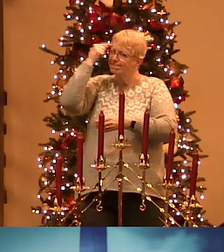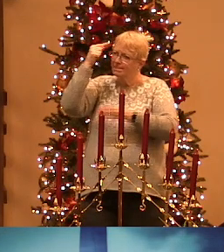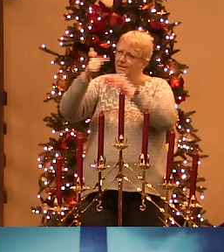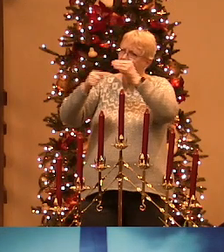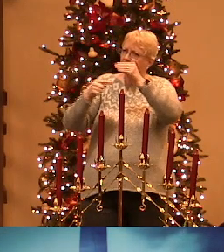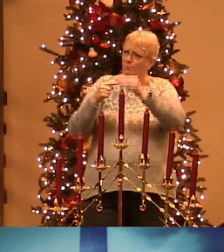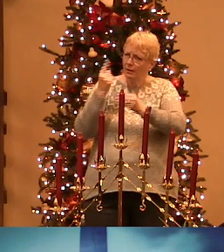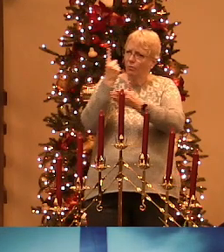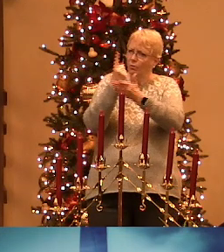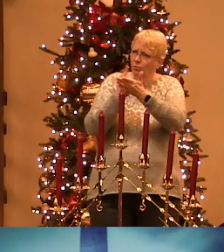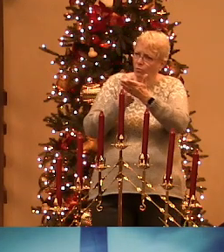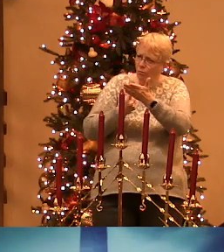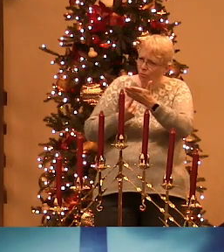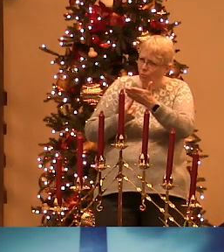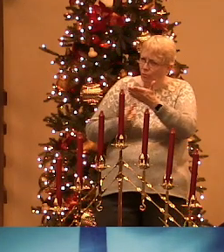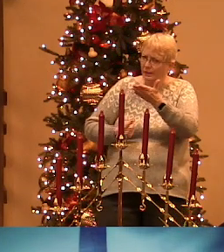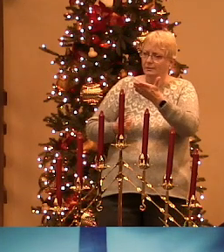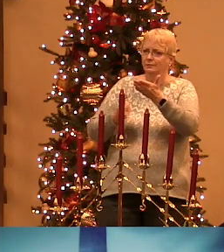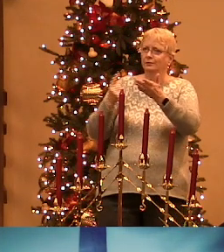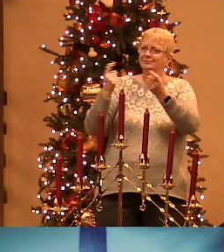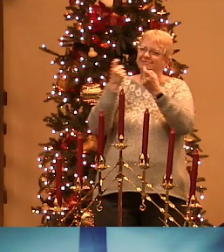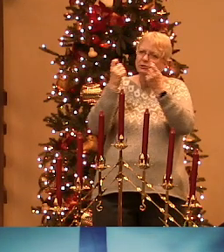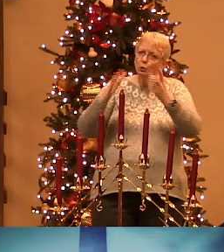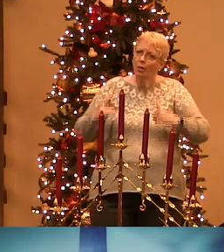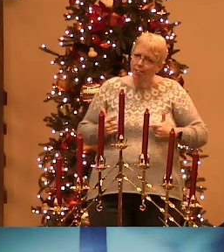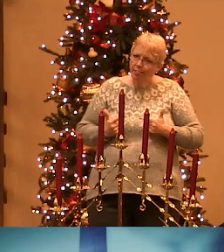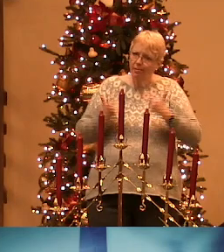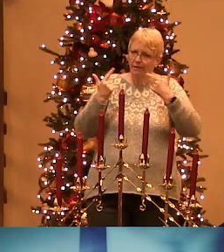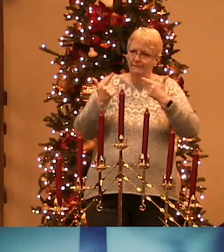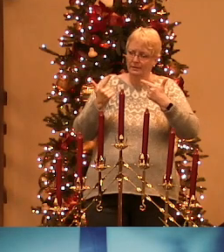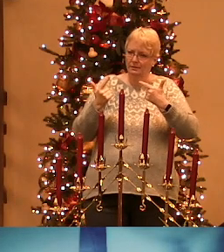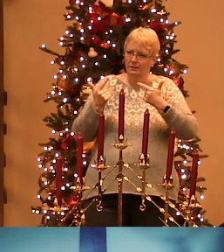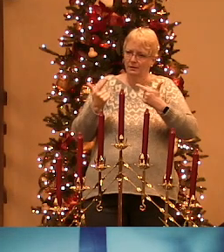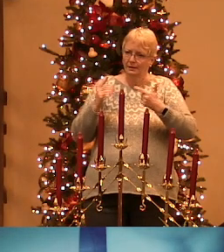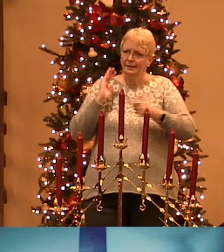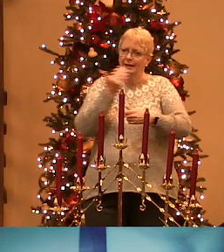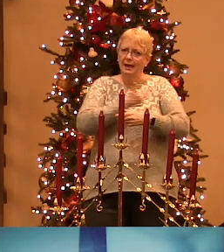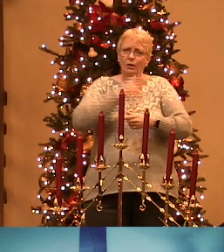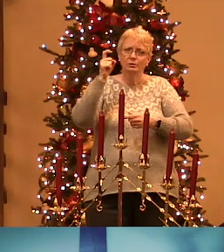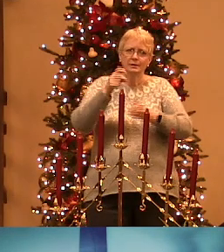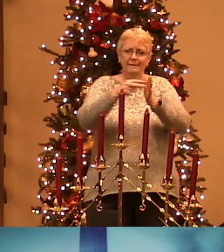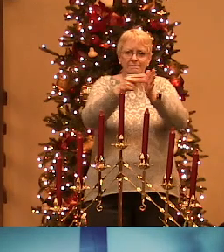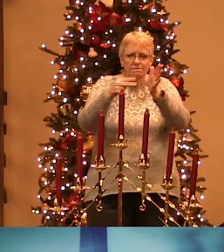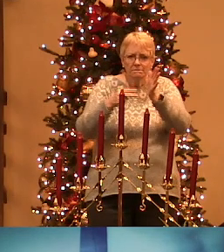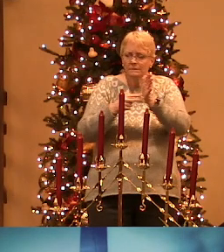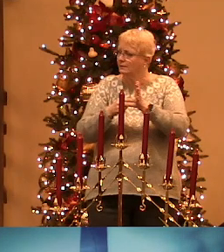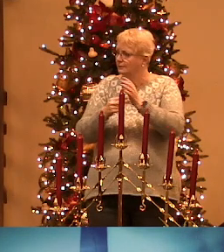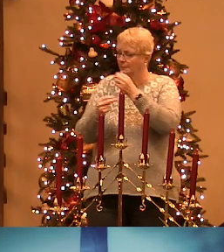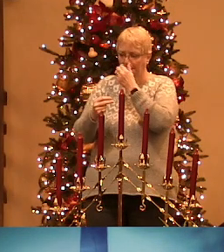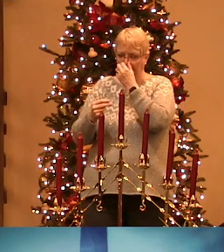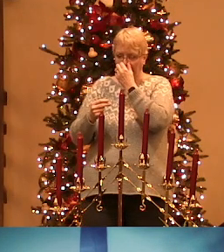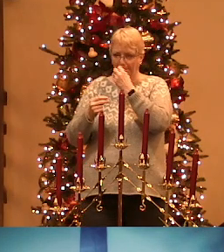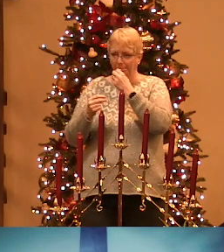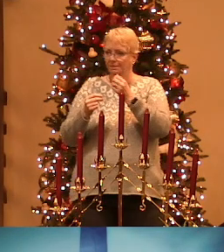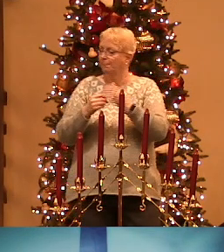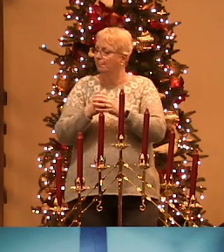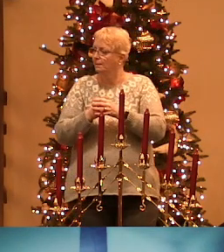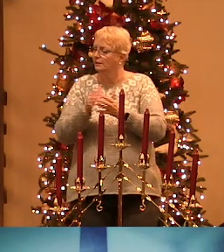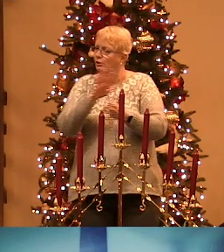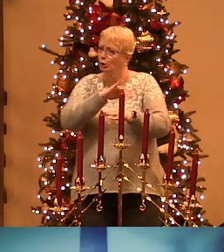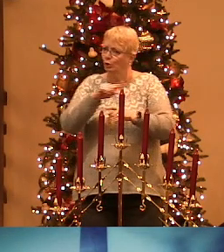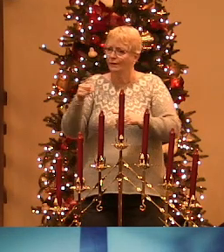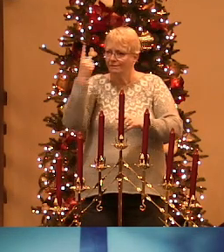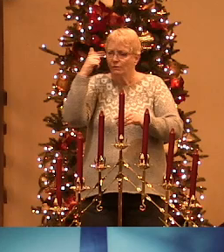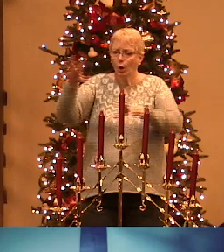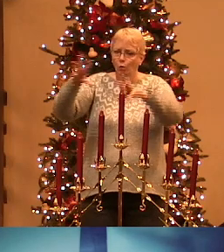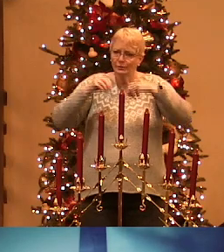to repent of that. You know, we find our instructions for communion in 1 Corinthians 11, verses 23 and following. For